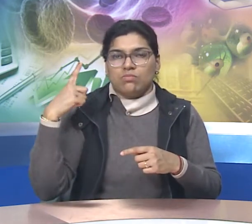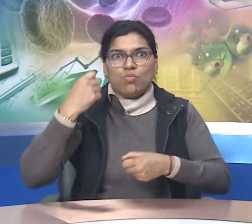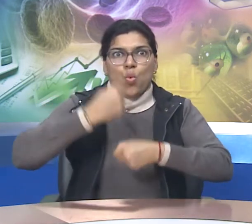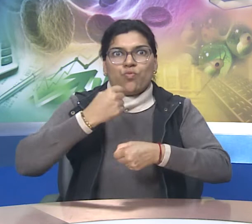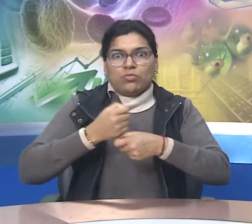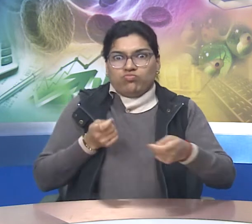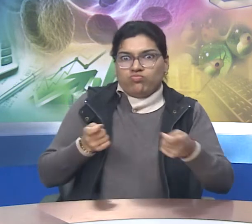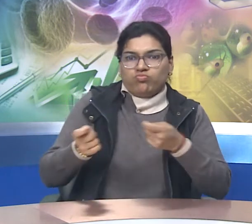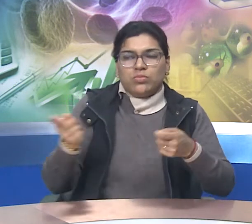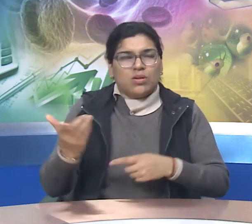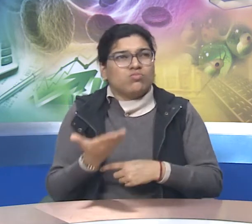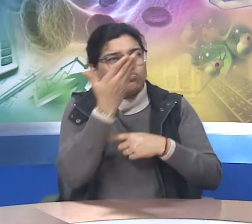They had refused